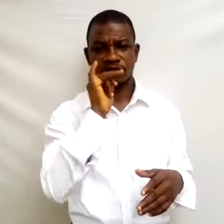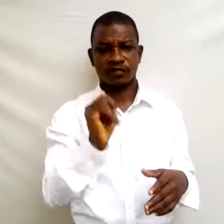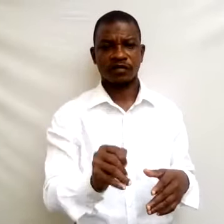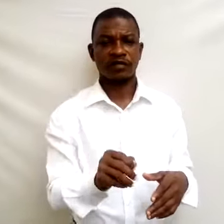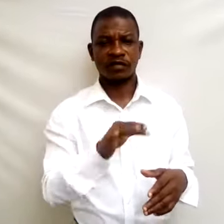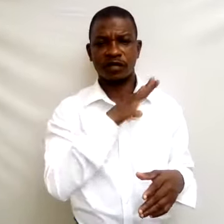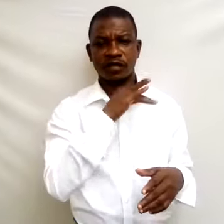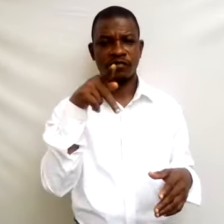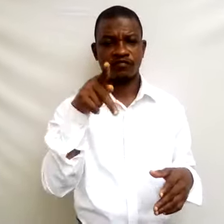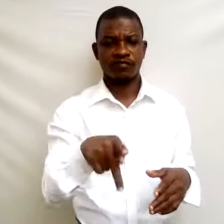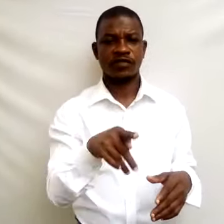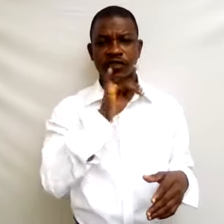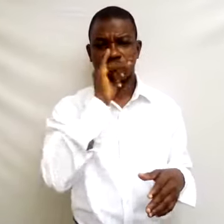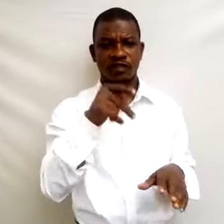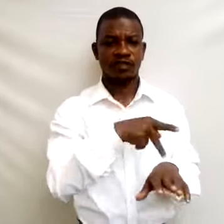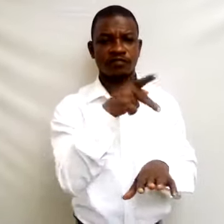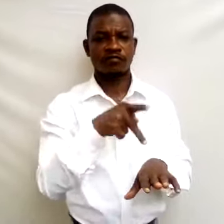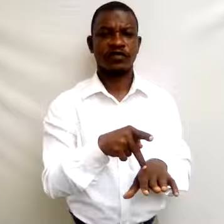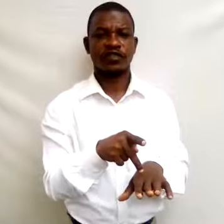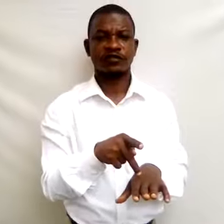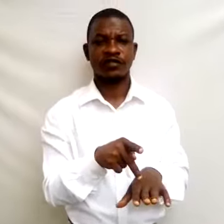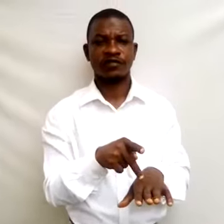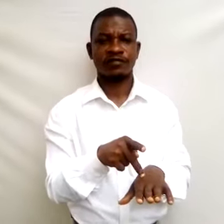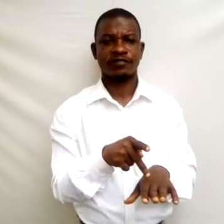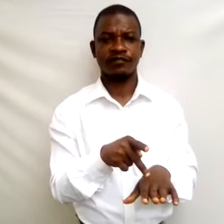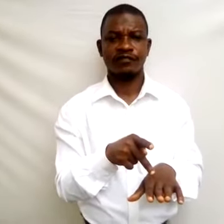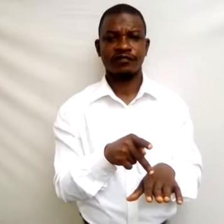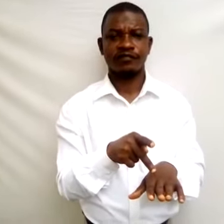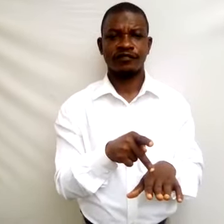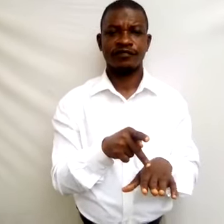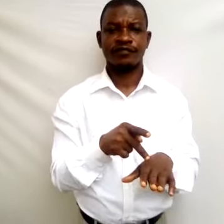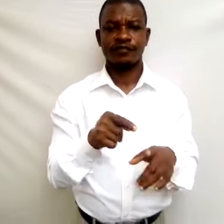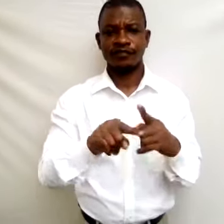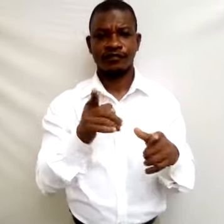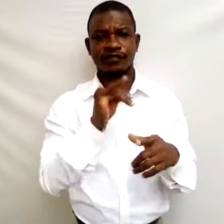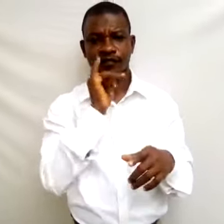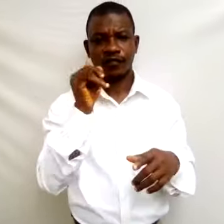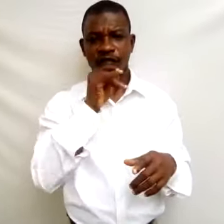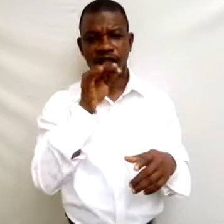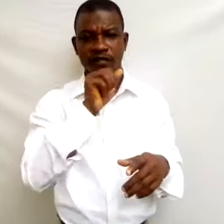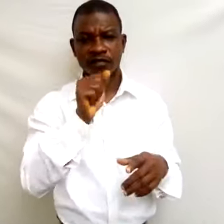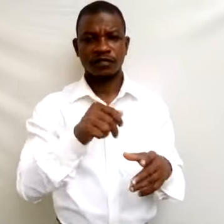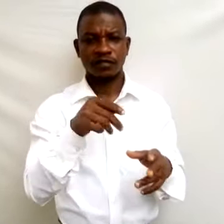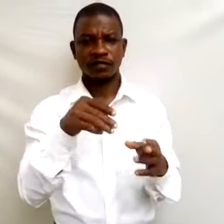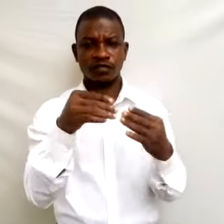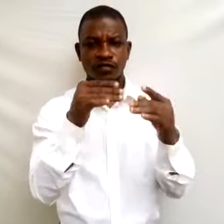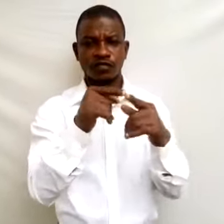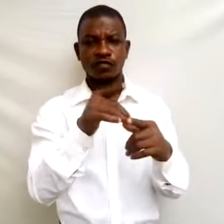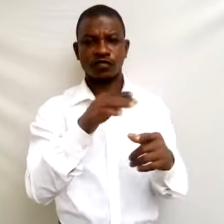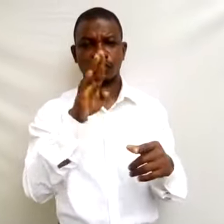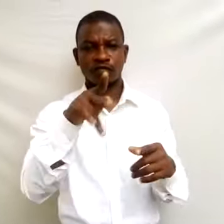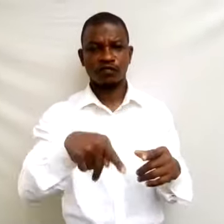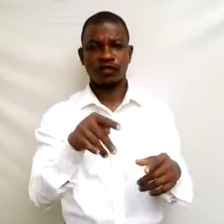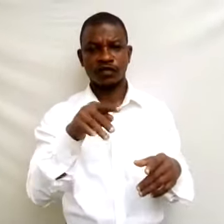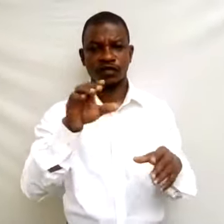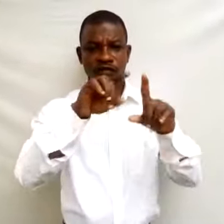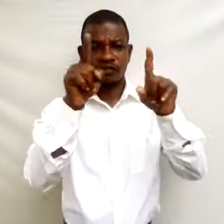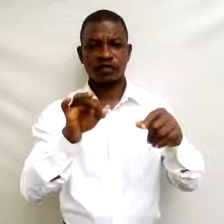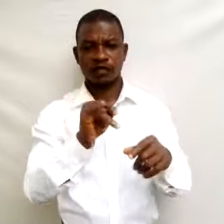and P is principal. But A is equal to P brackets 1